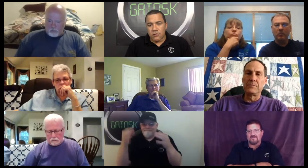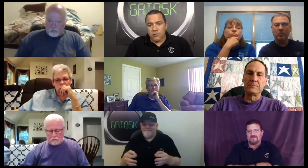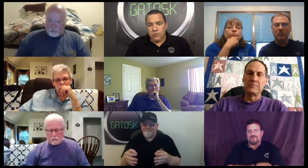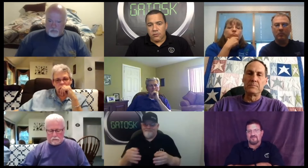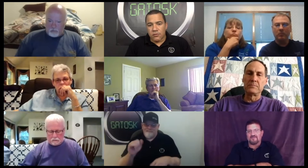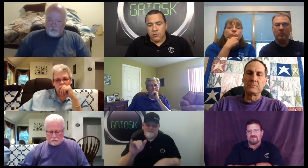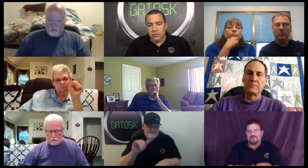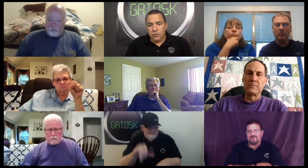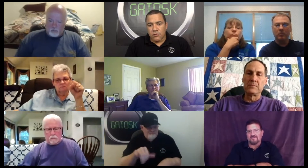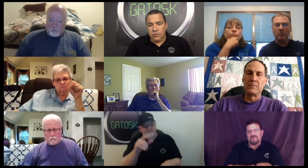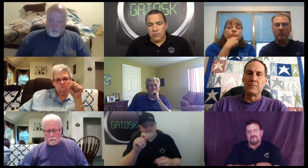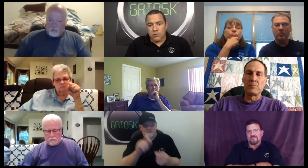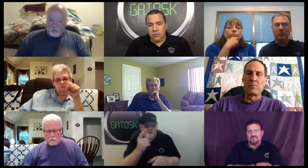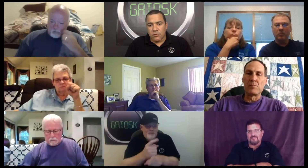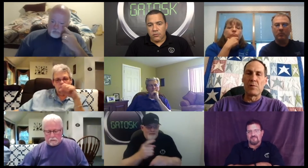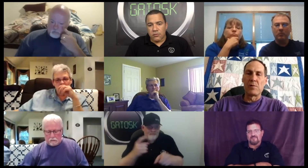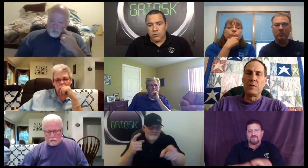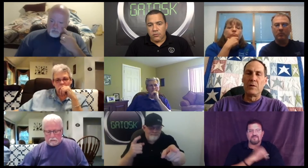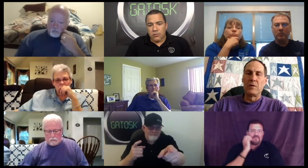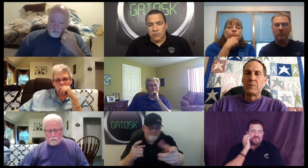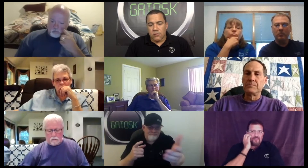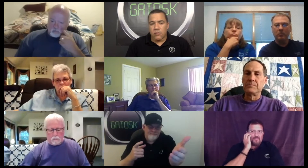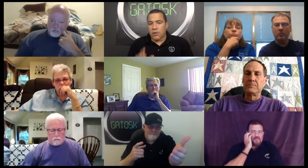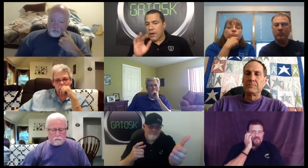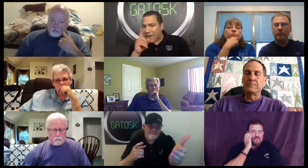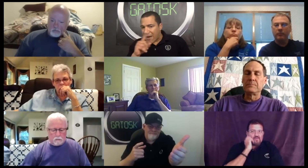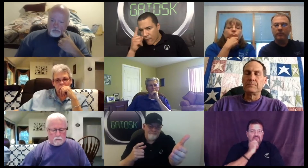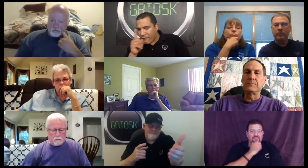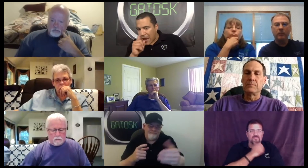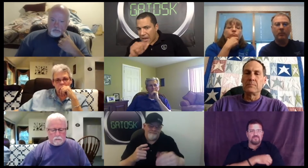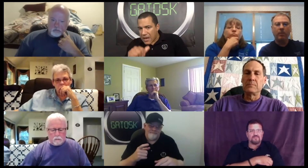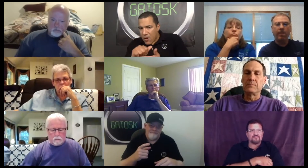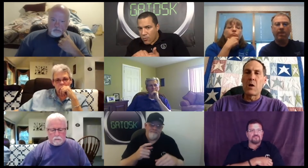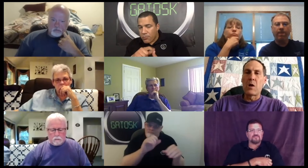they are active. That way we can make a decision at the time. So, you mean for